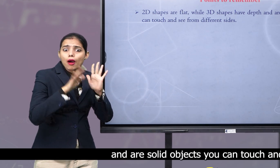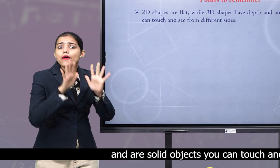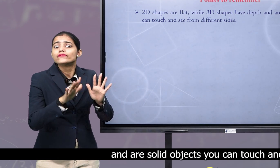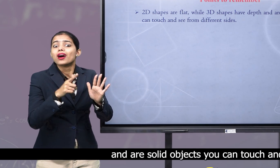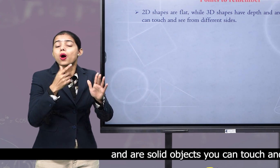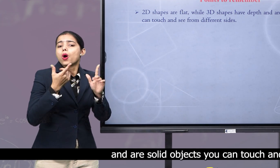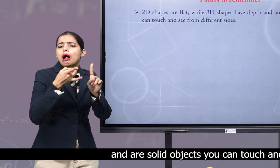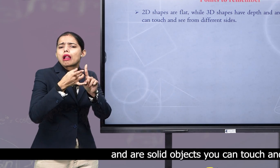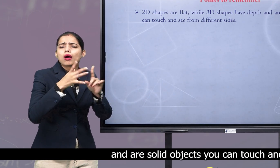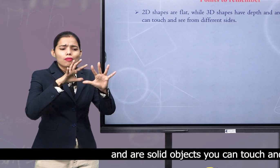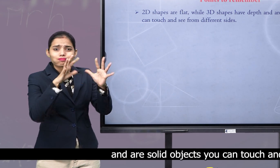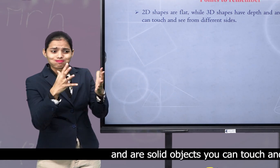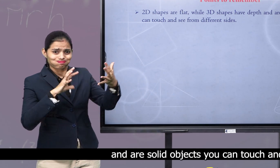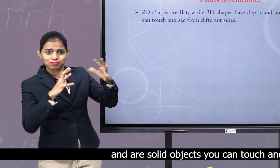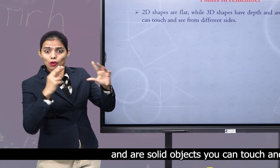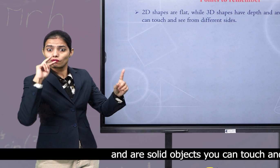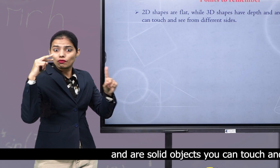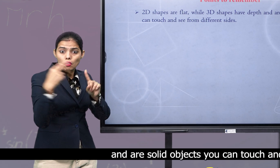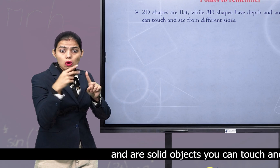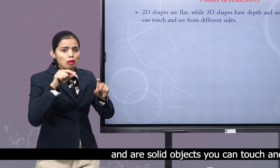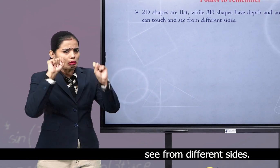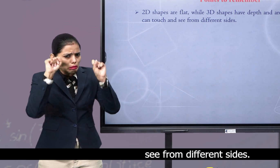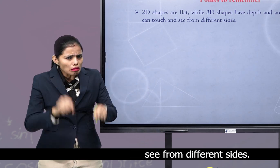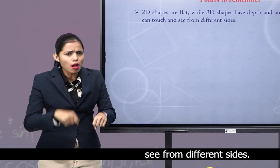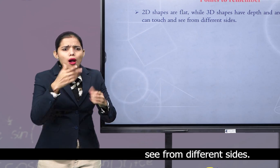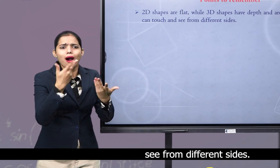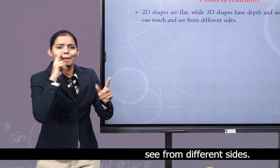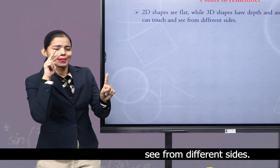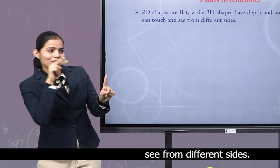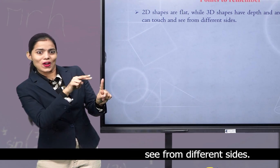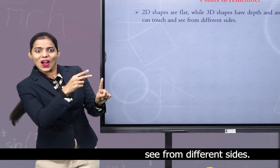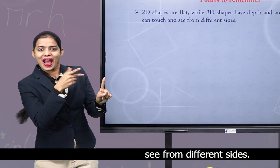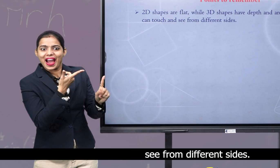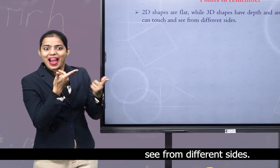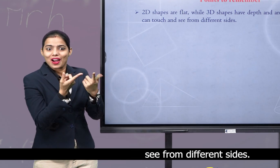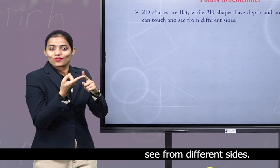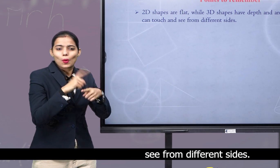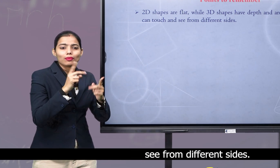are solid objects you can touch and see from different sides.